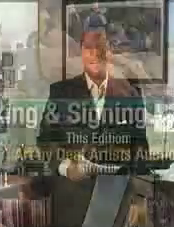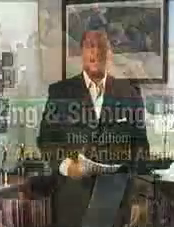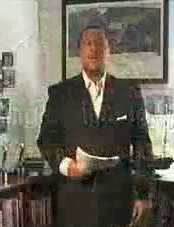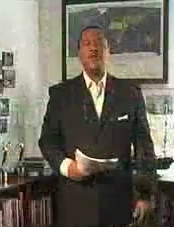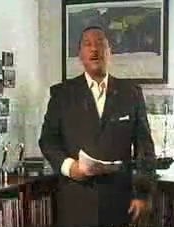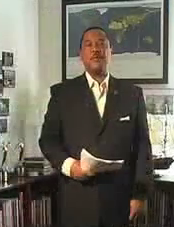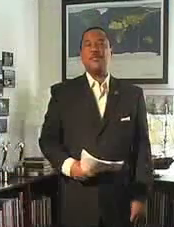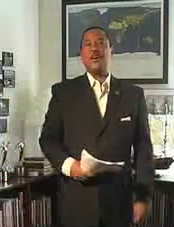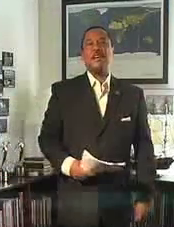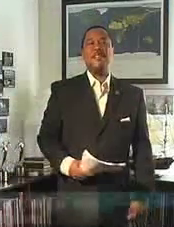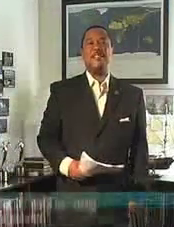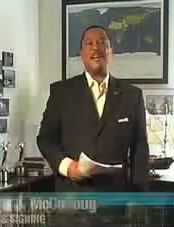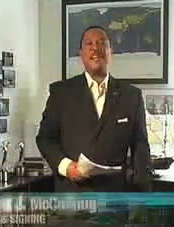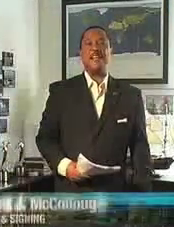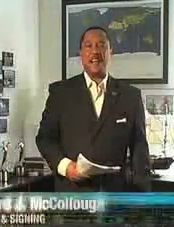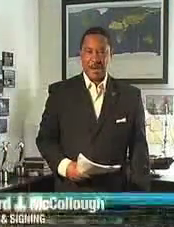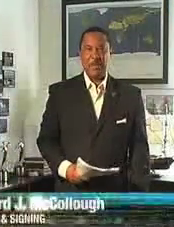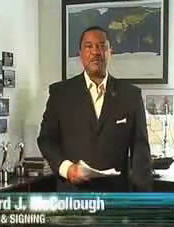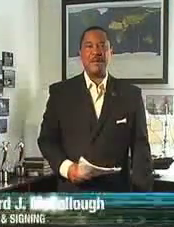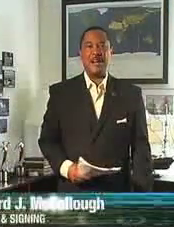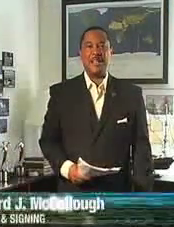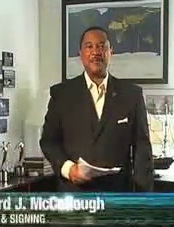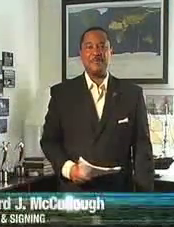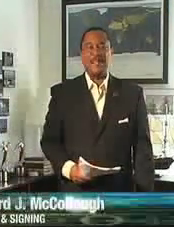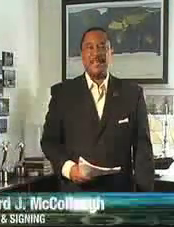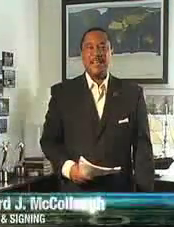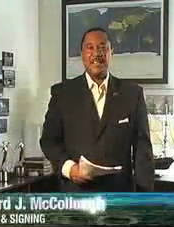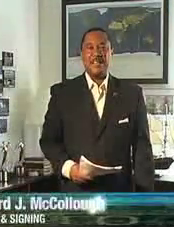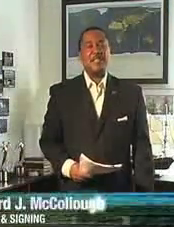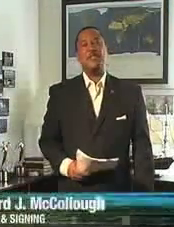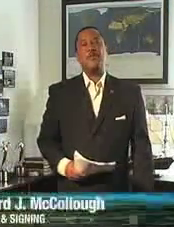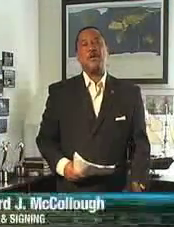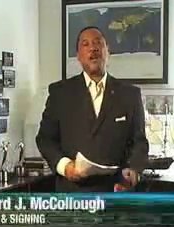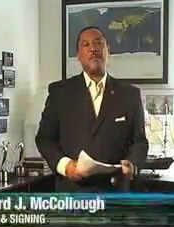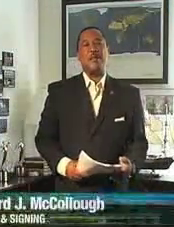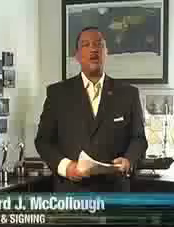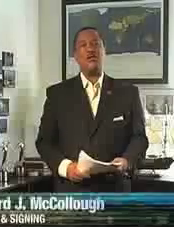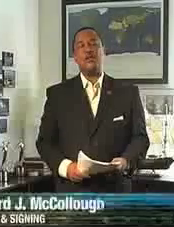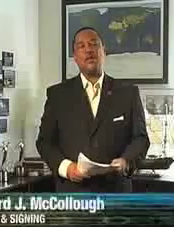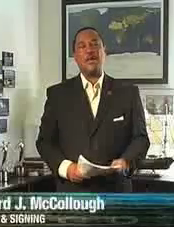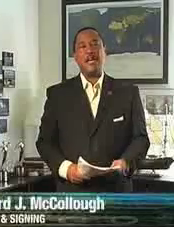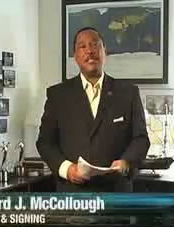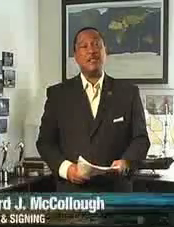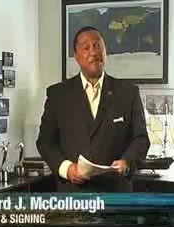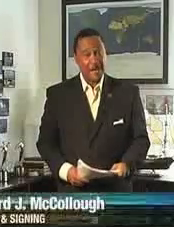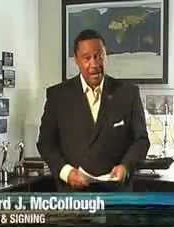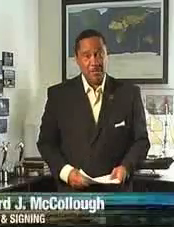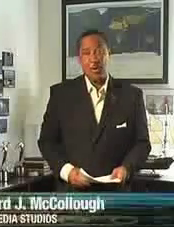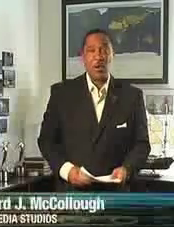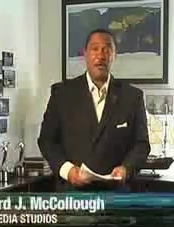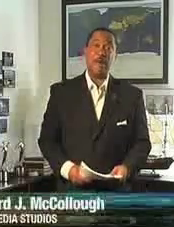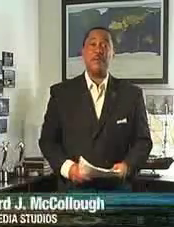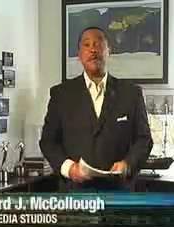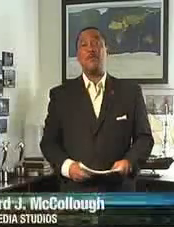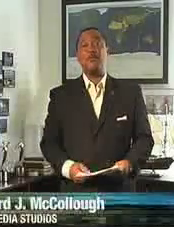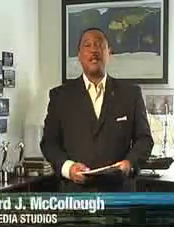Hello and welcome to Talking and Signing. I'm Richard McCullough. This is a program that goes on location to find out more about people,